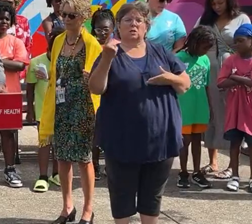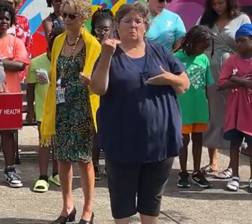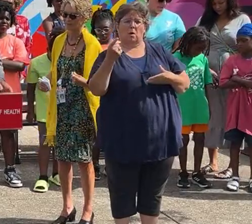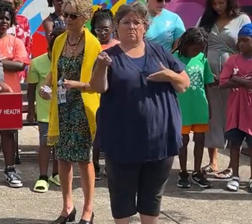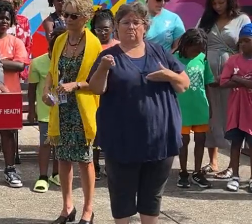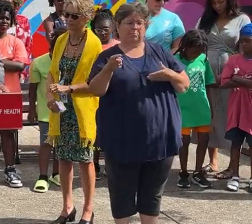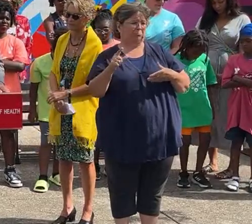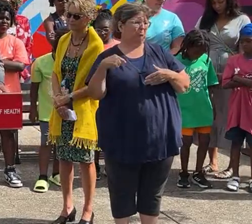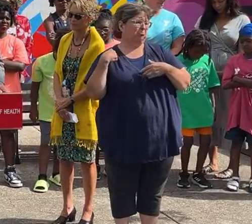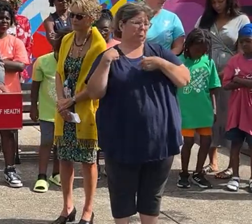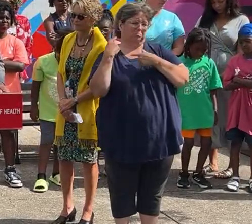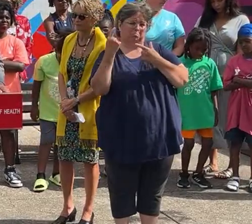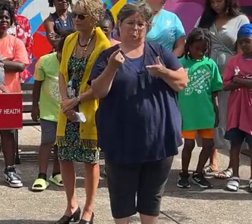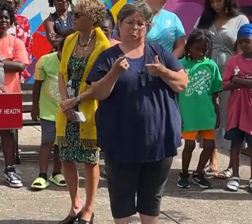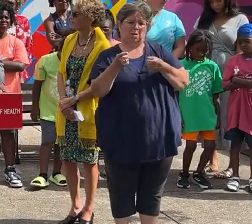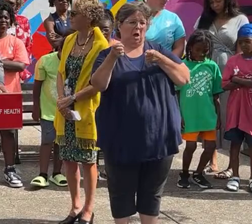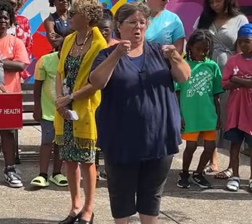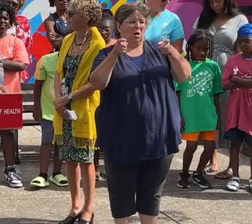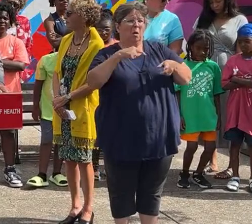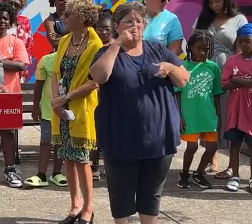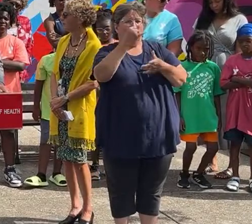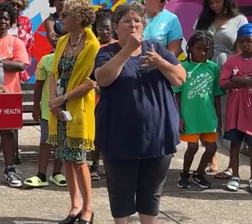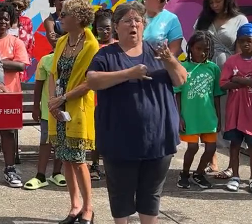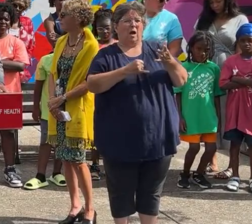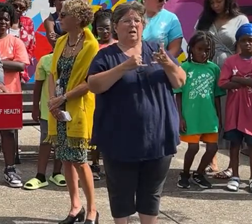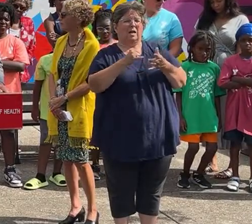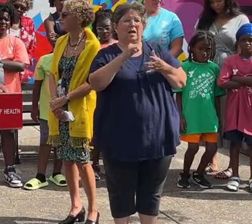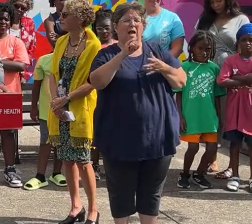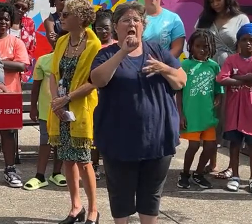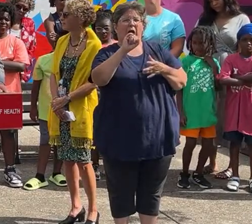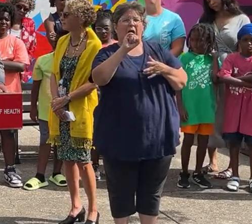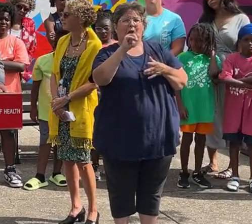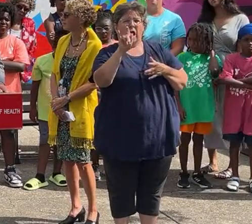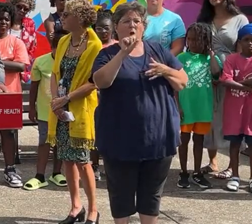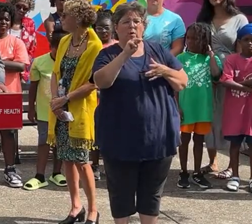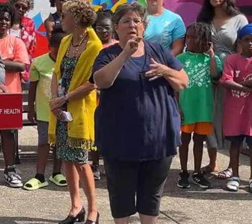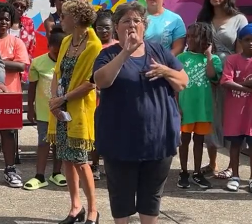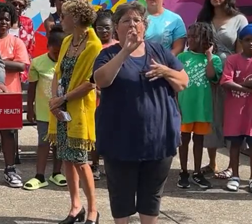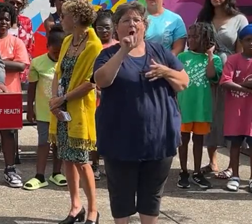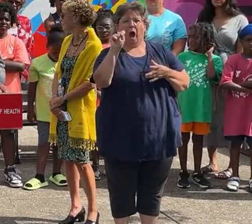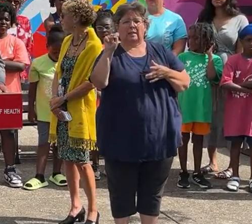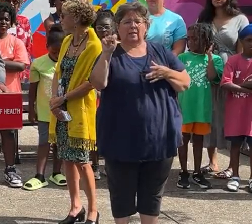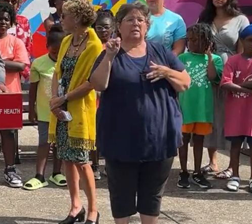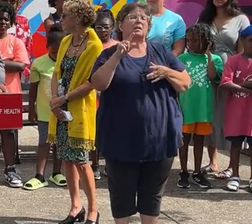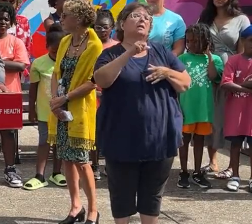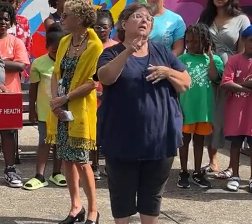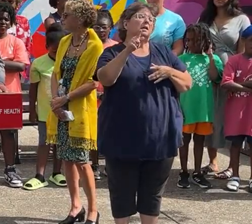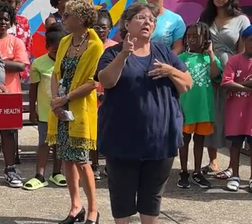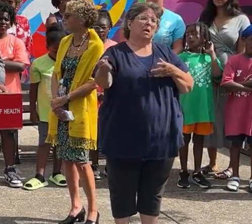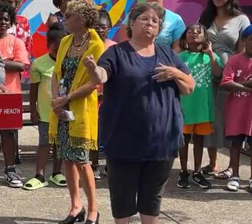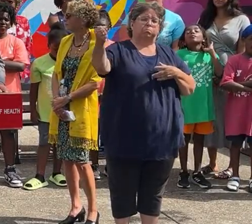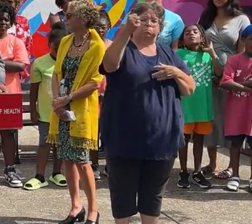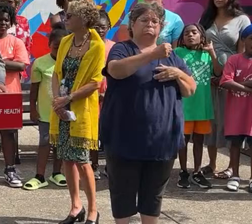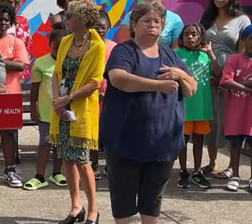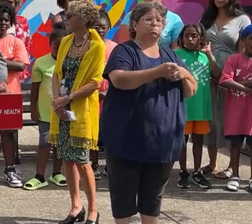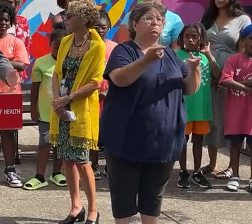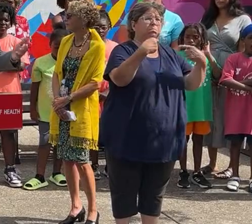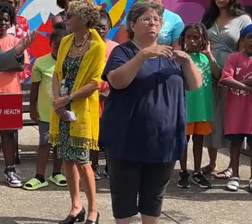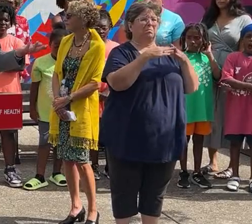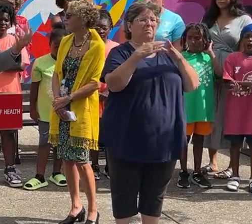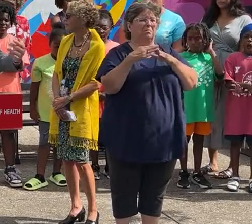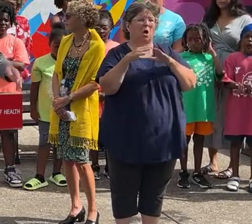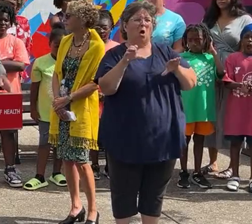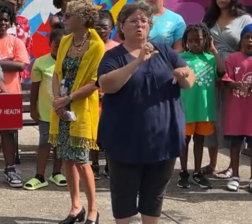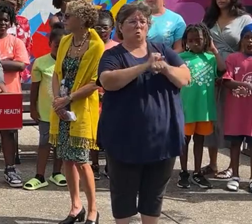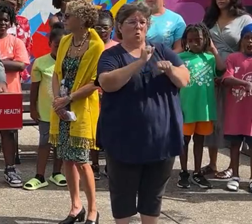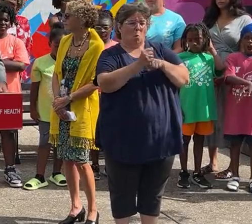there right from the beginning. The curator from the Public Art Initiative is Aaron Ott. He was brought into this community to basically do the